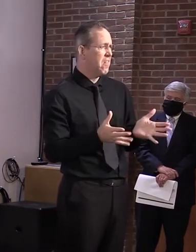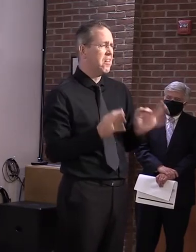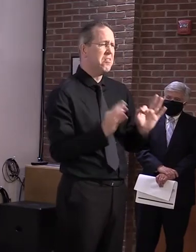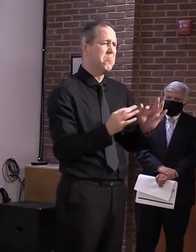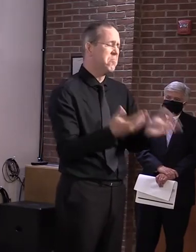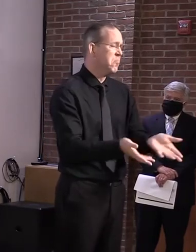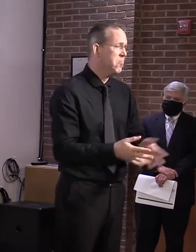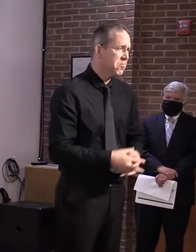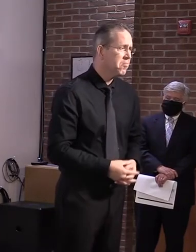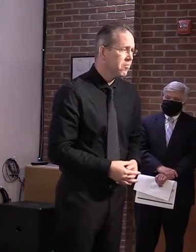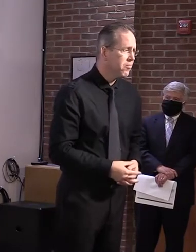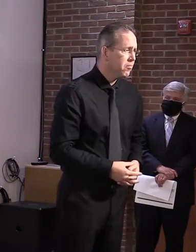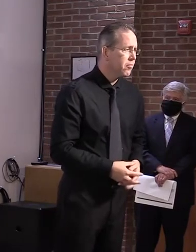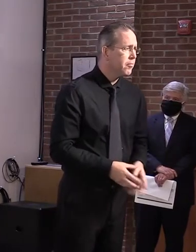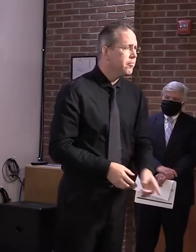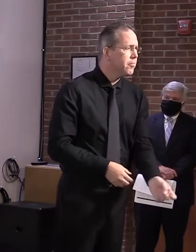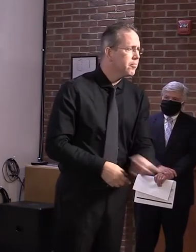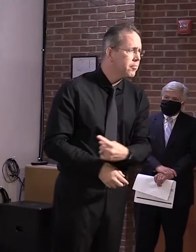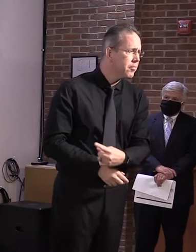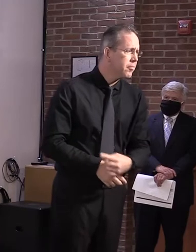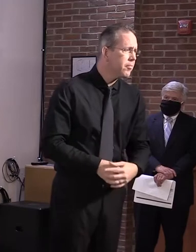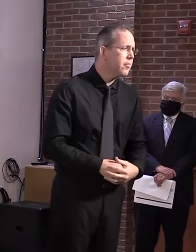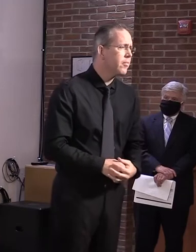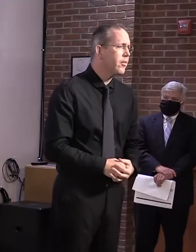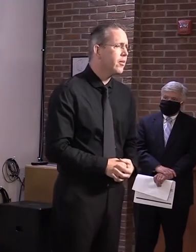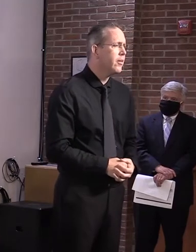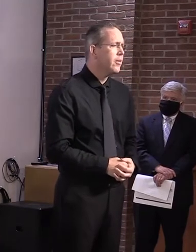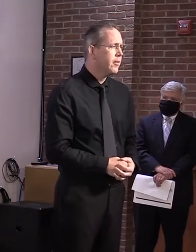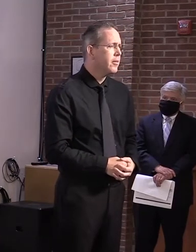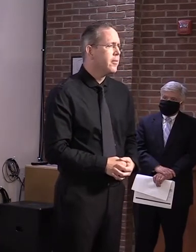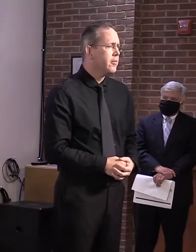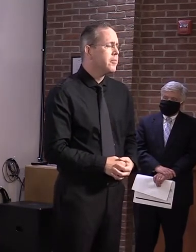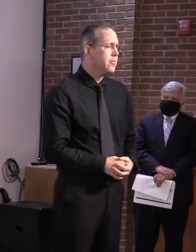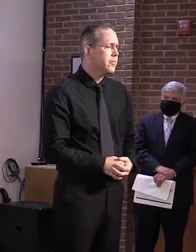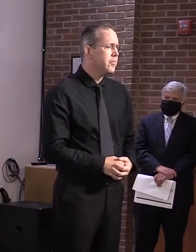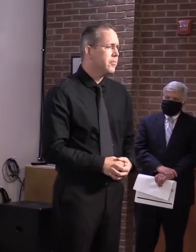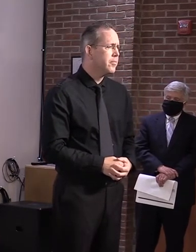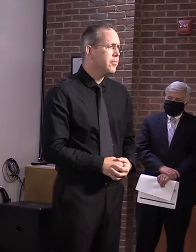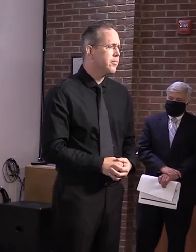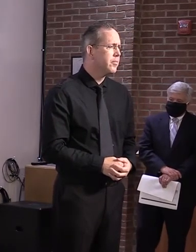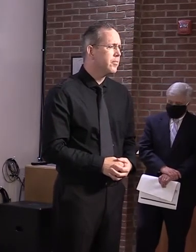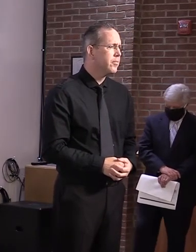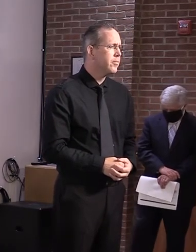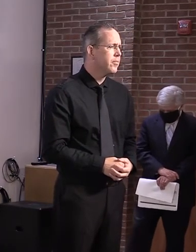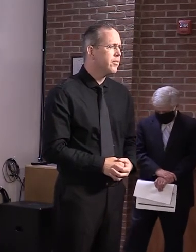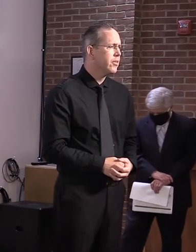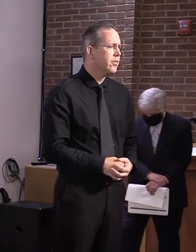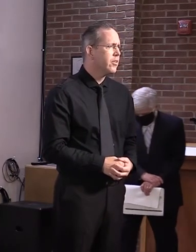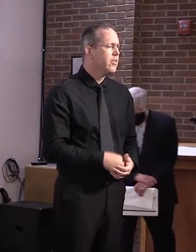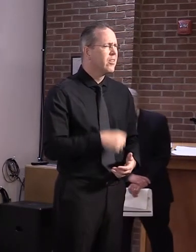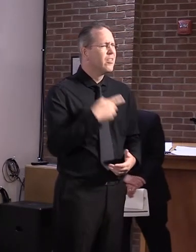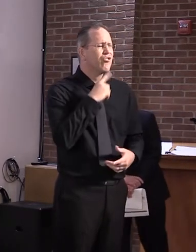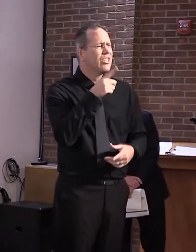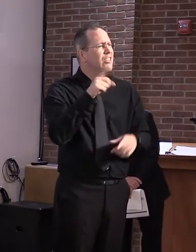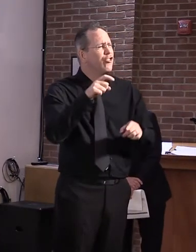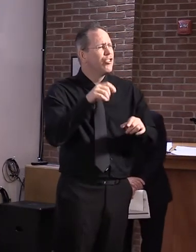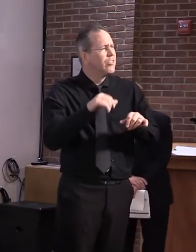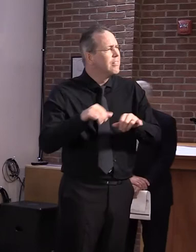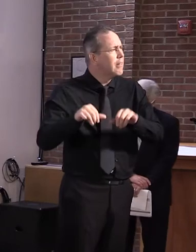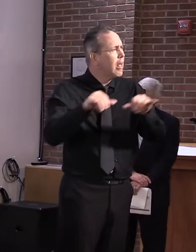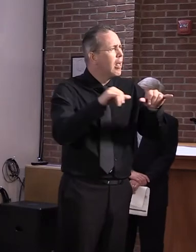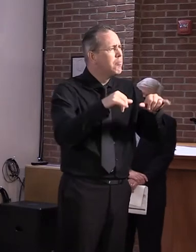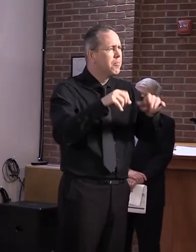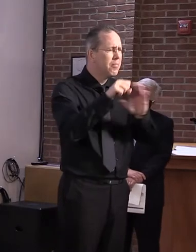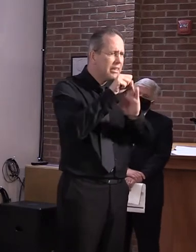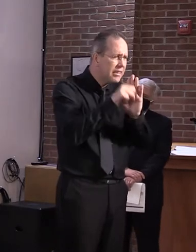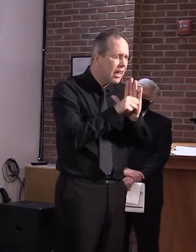going into stores. Yeah, I mean they're treated. The fact that people feel that Vermonters are not being